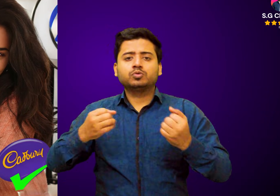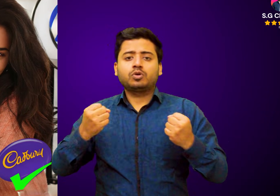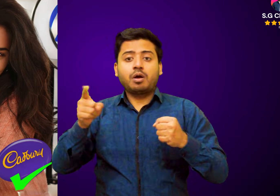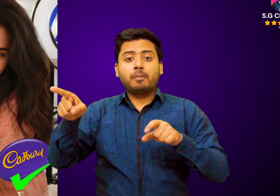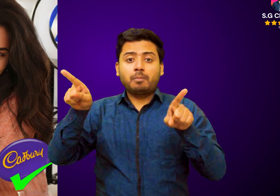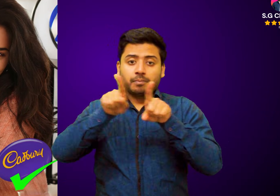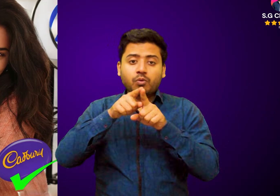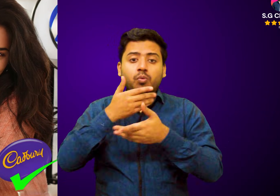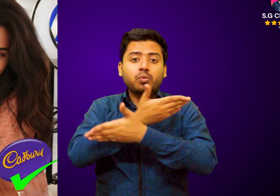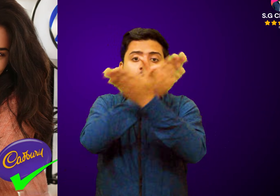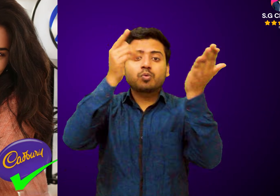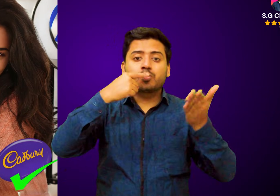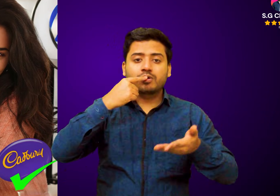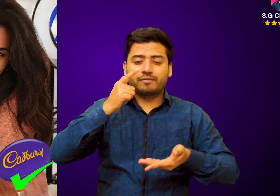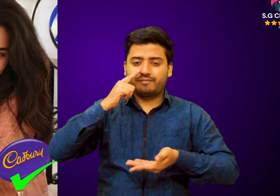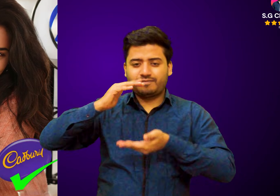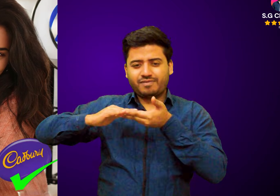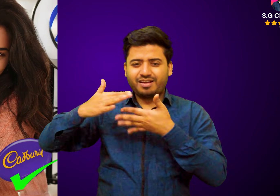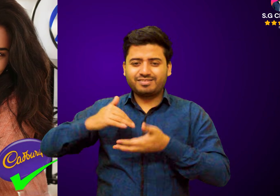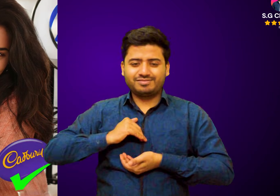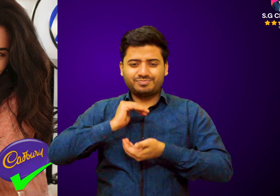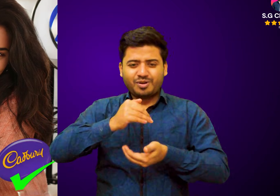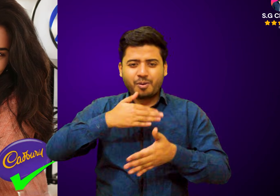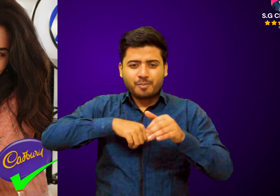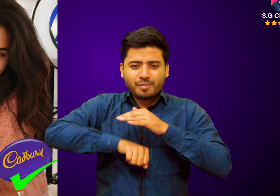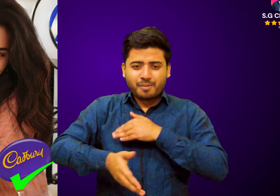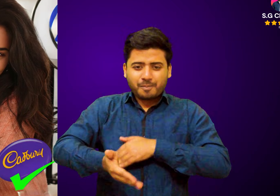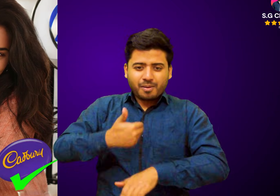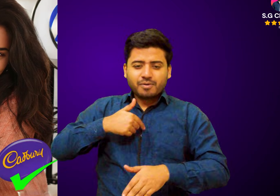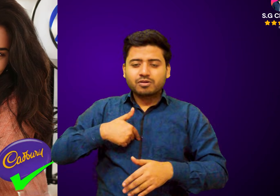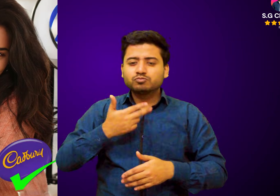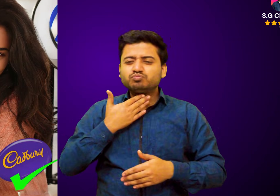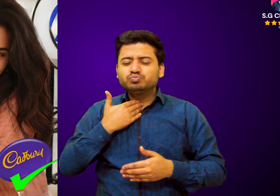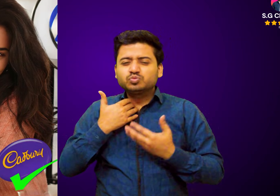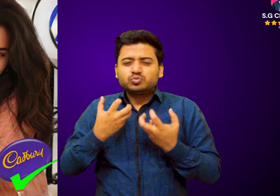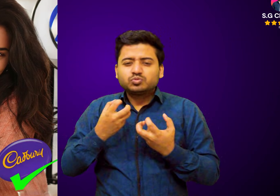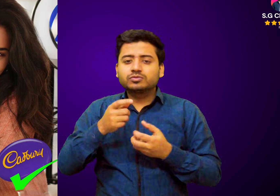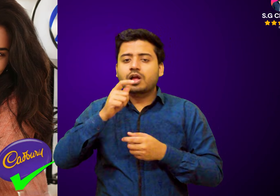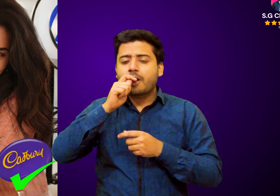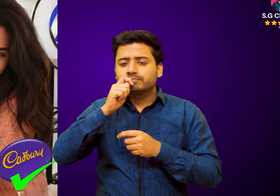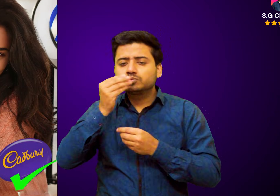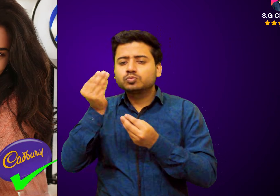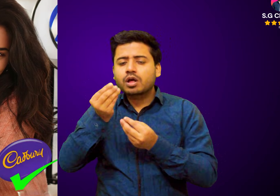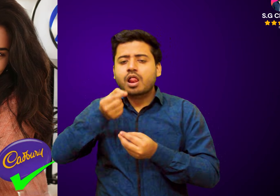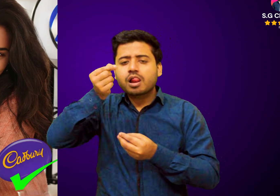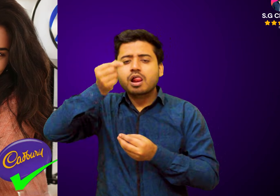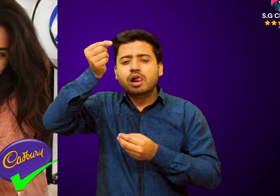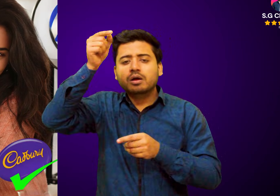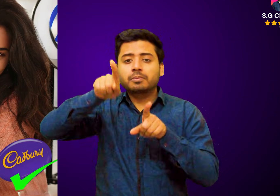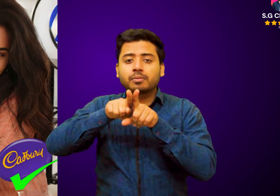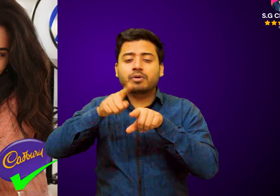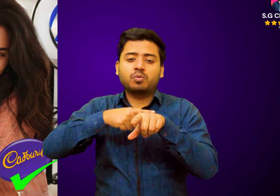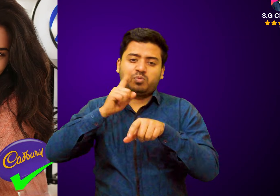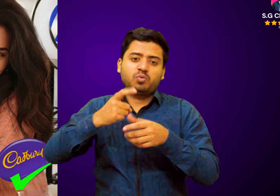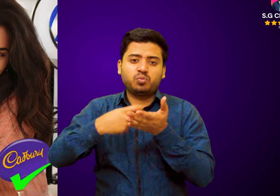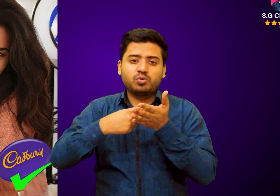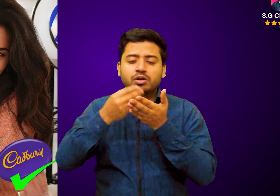preferences. Different markets prefer varying levels of sweetness, richness, or specific flavors. Regulatory